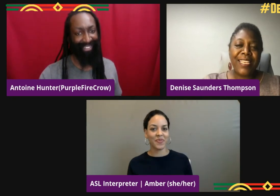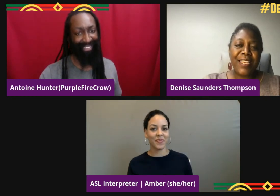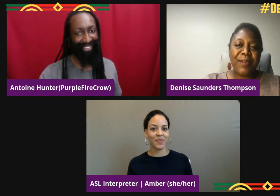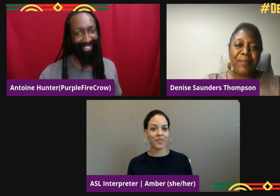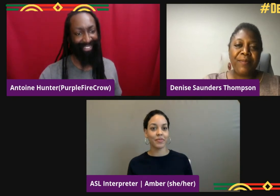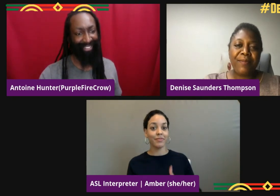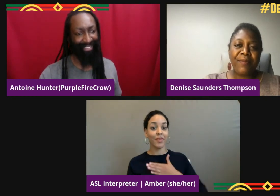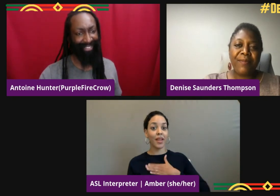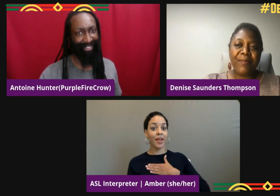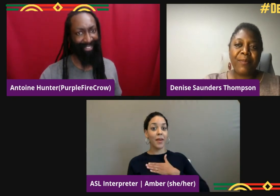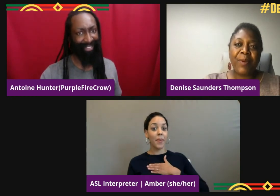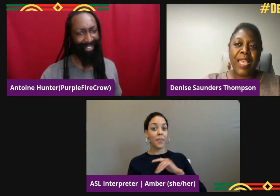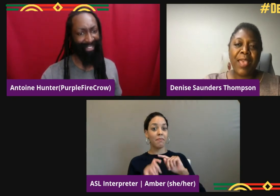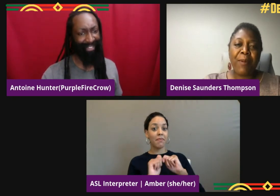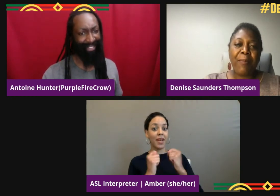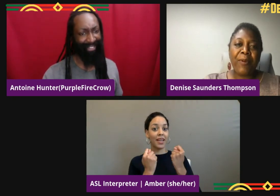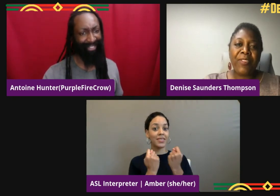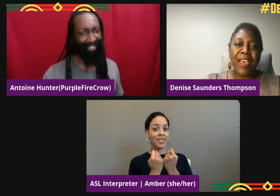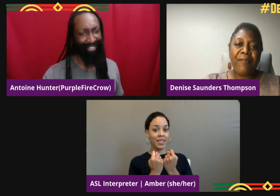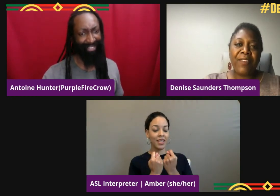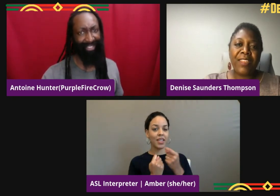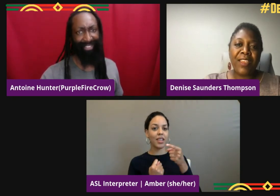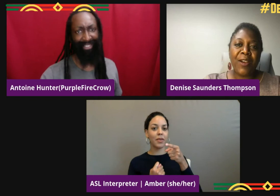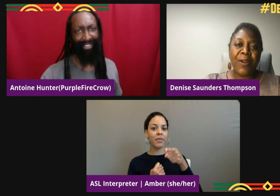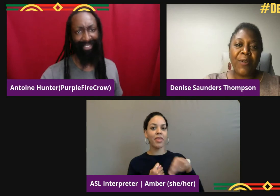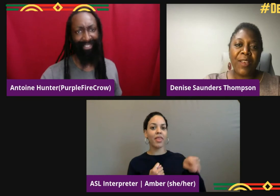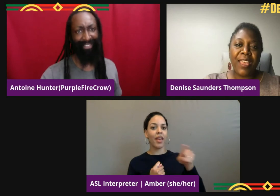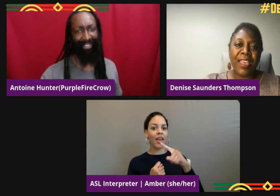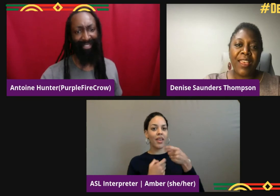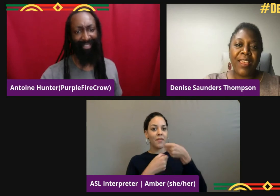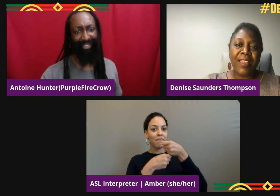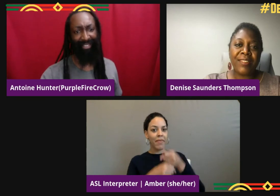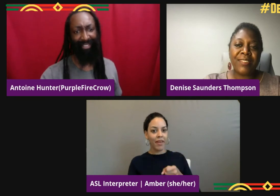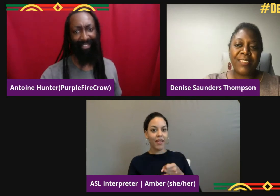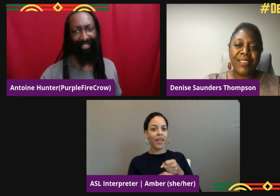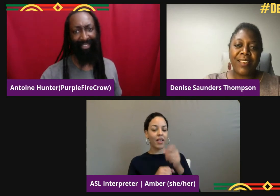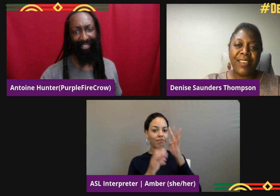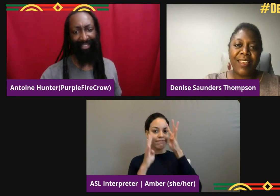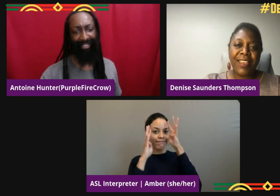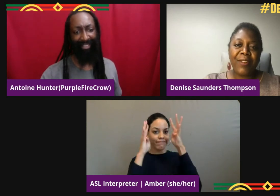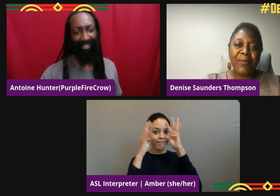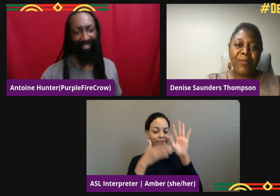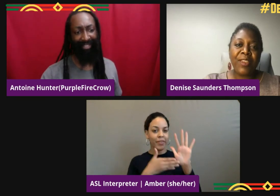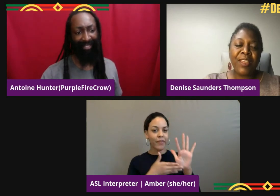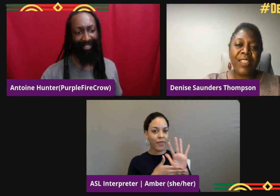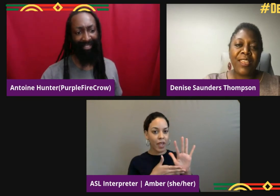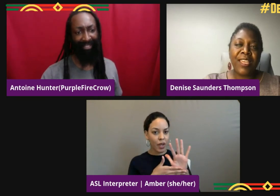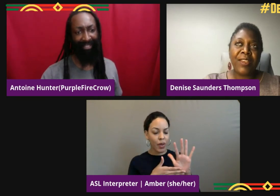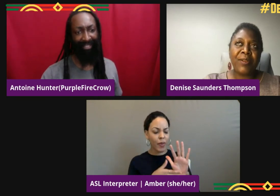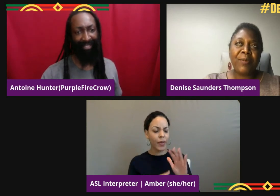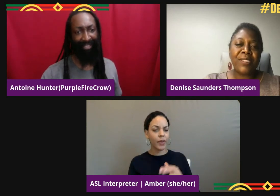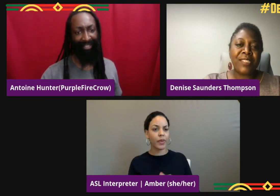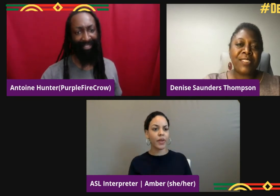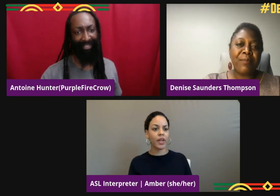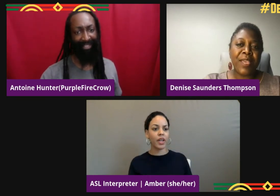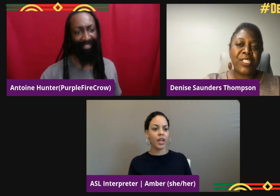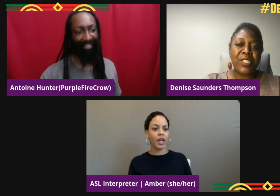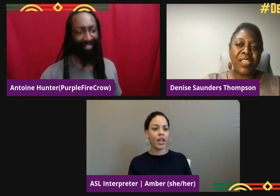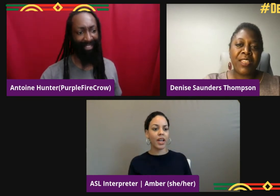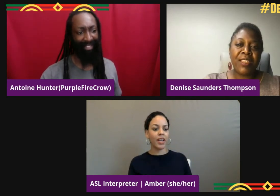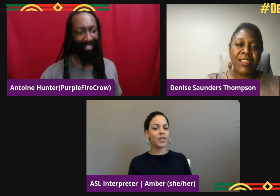My team came up with that video, and it really was